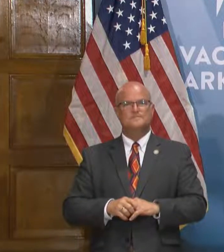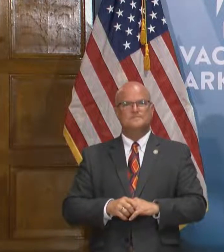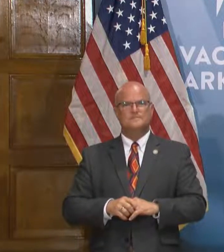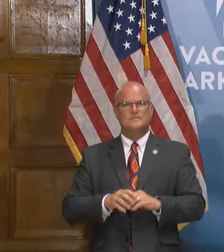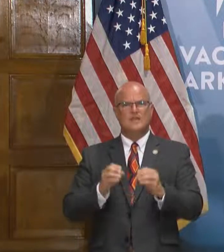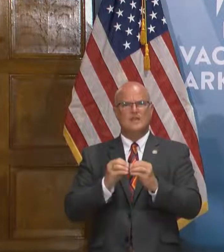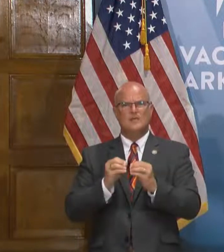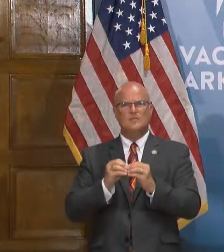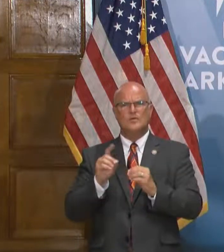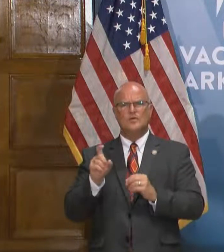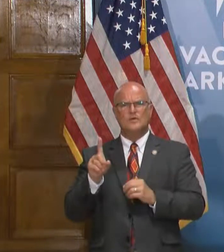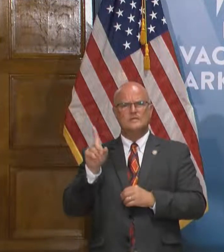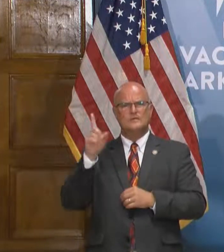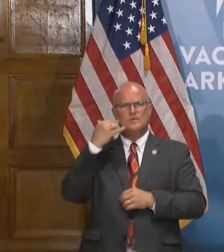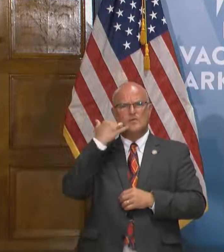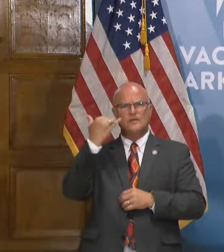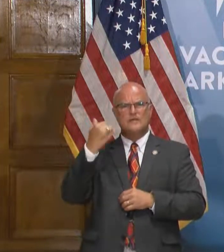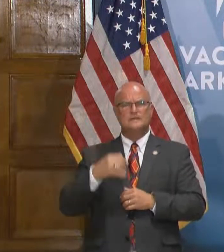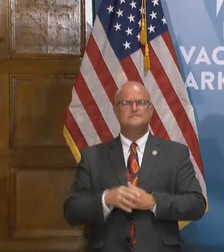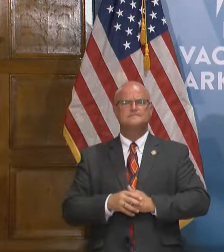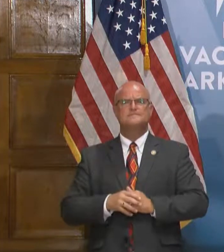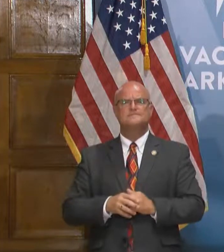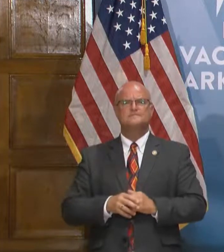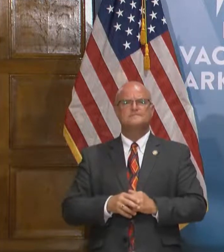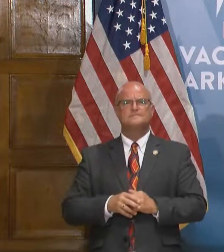Was there any other question remotely?